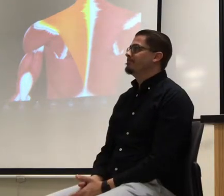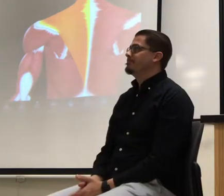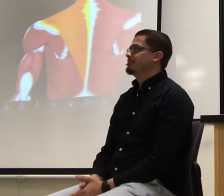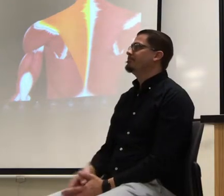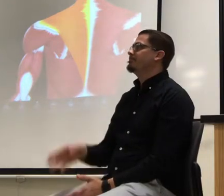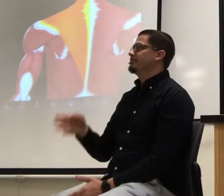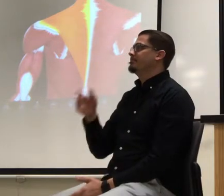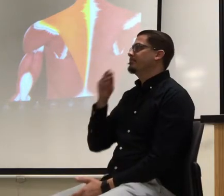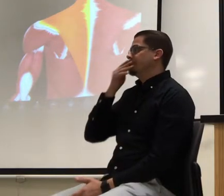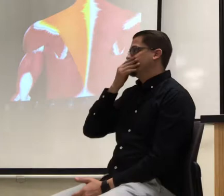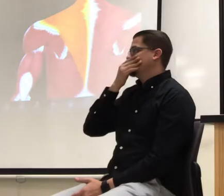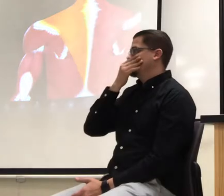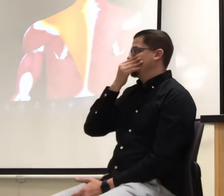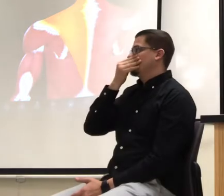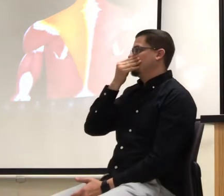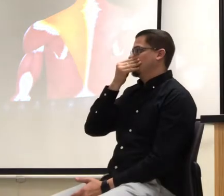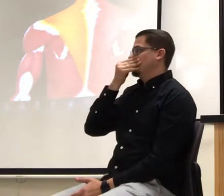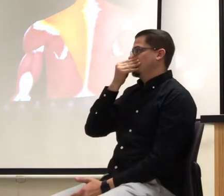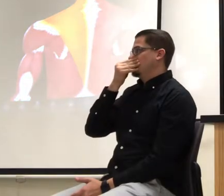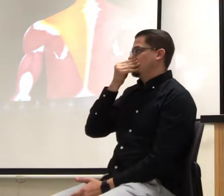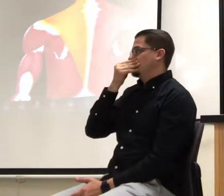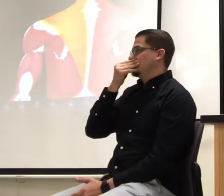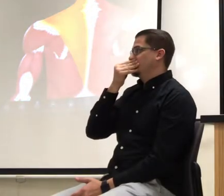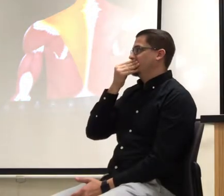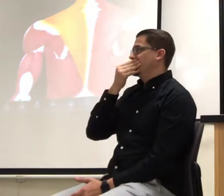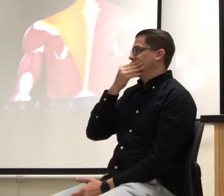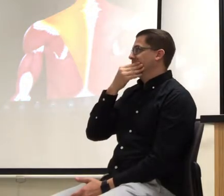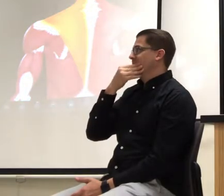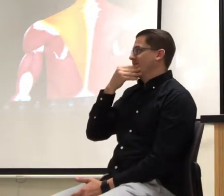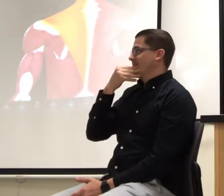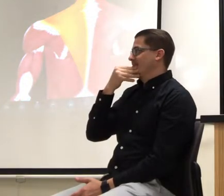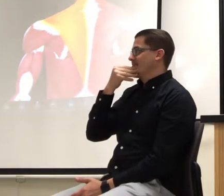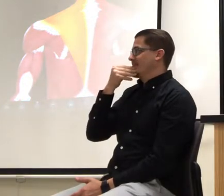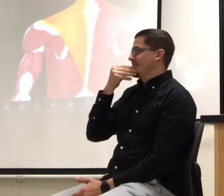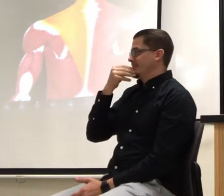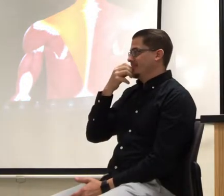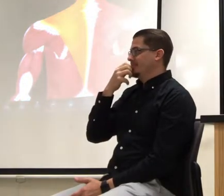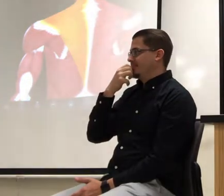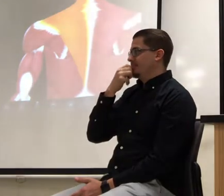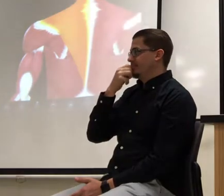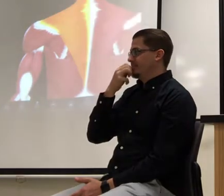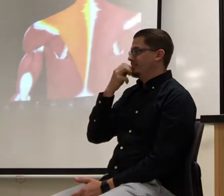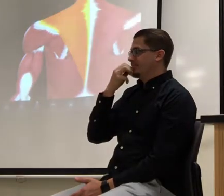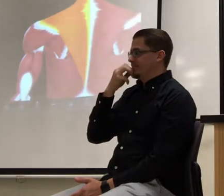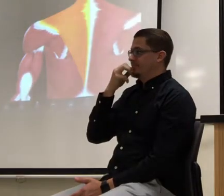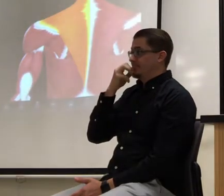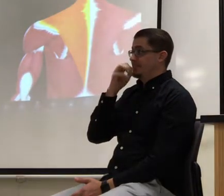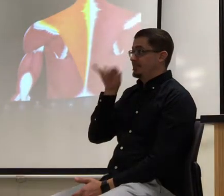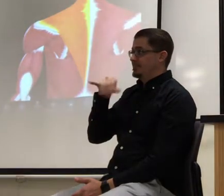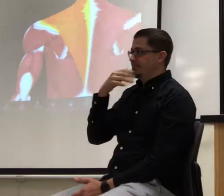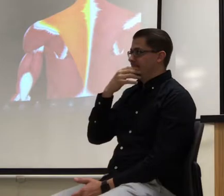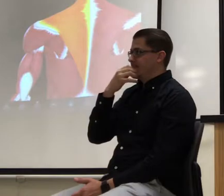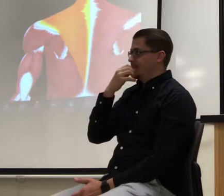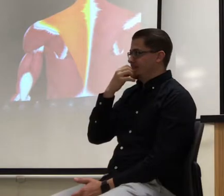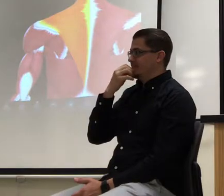ID only. I'll have a piece of tape on the muscle, I'll just say ID. Identify